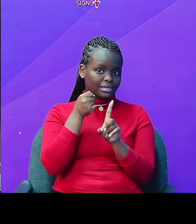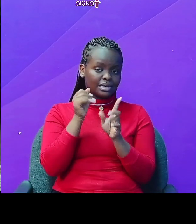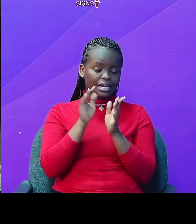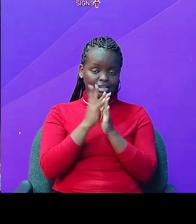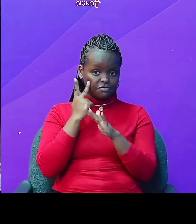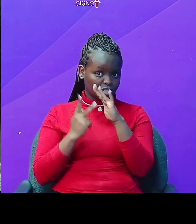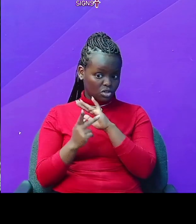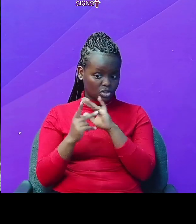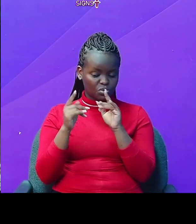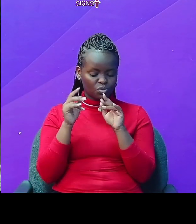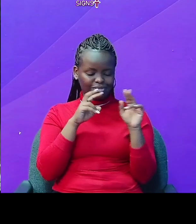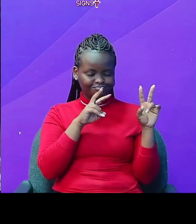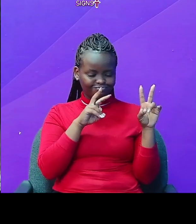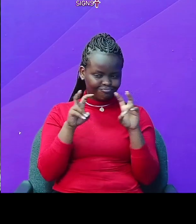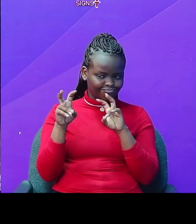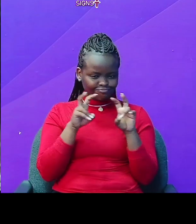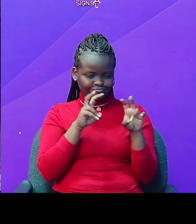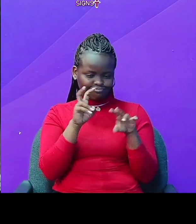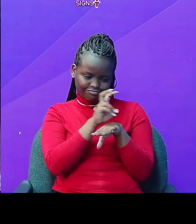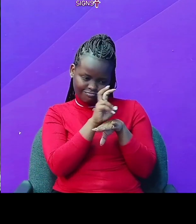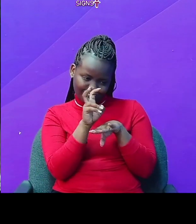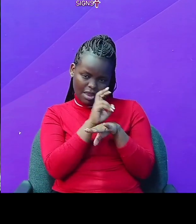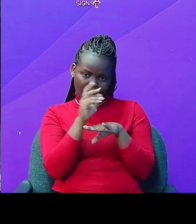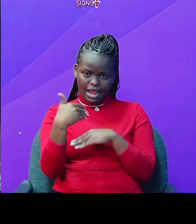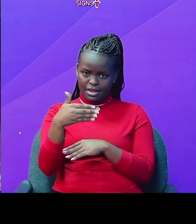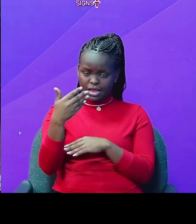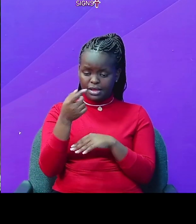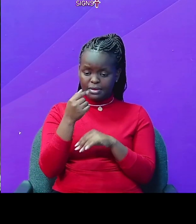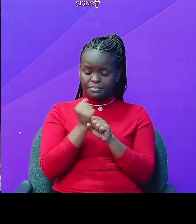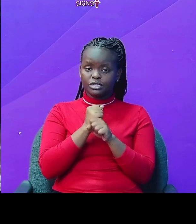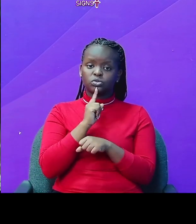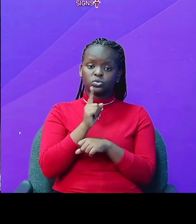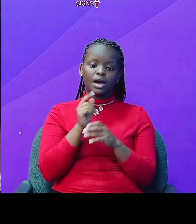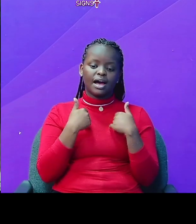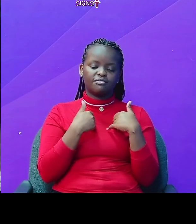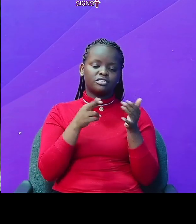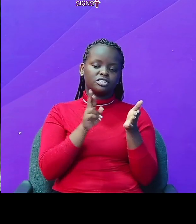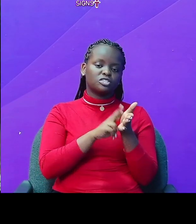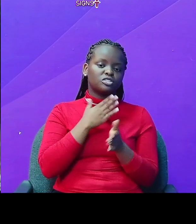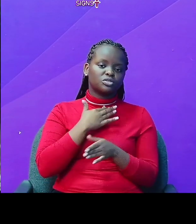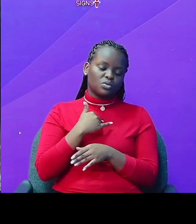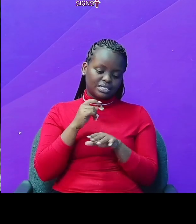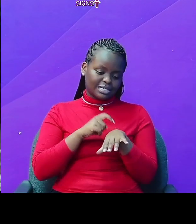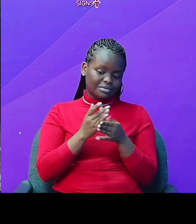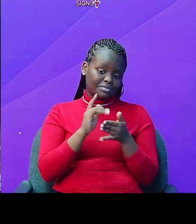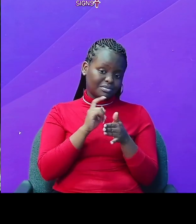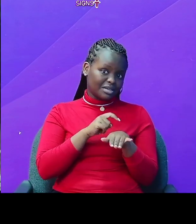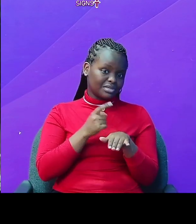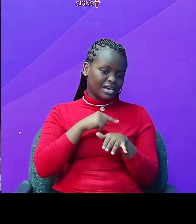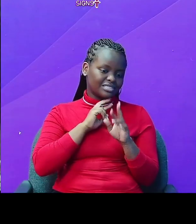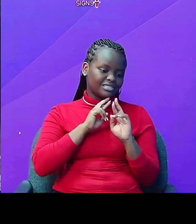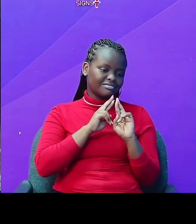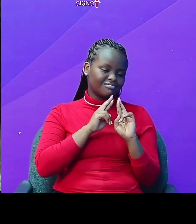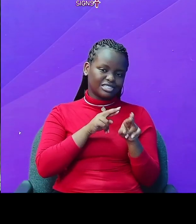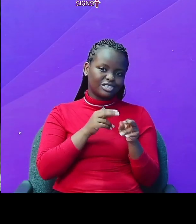we monitor constantly to make sure that we actually delivering. And if we don't deliver, which sometimes happen, what we do do is we change